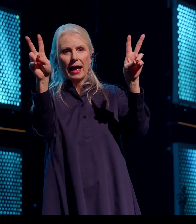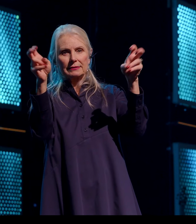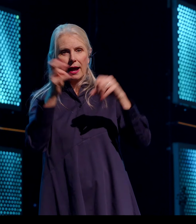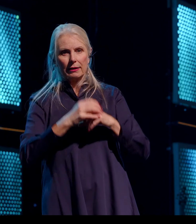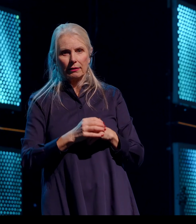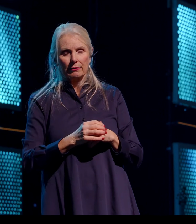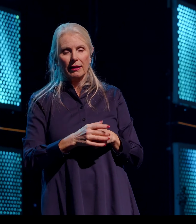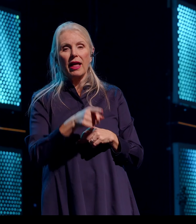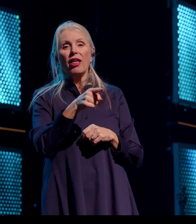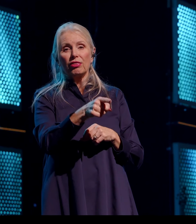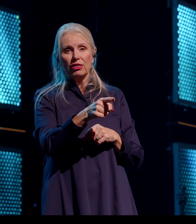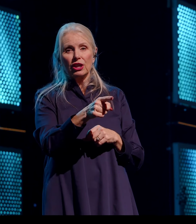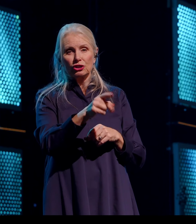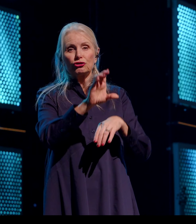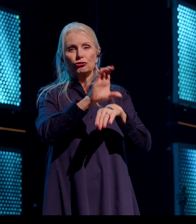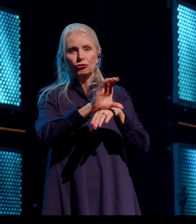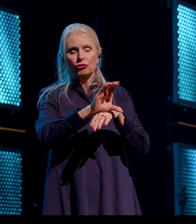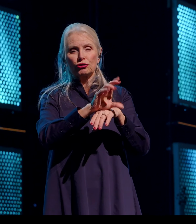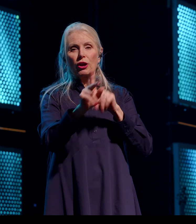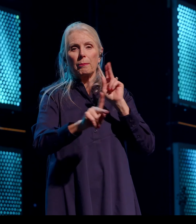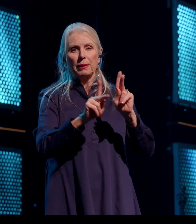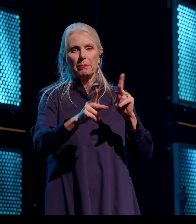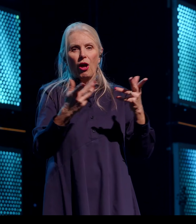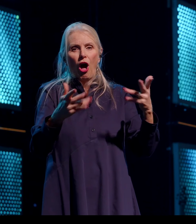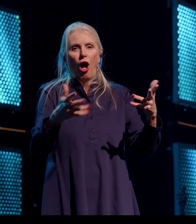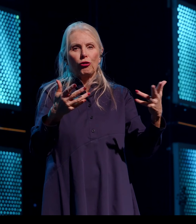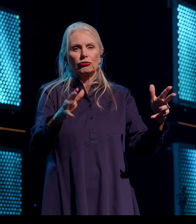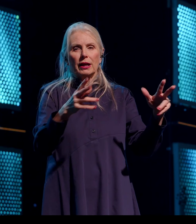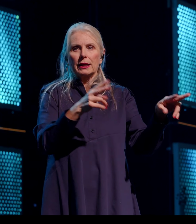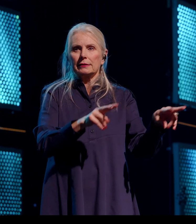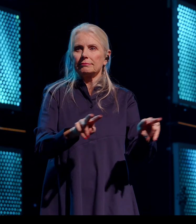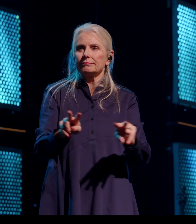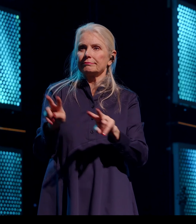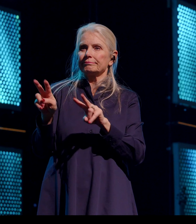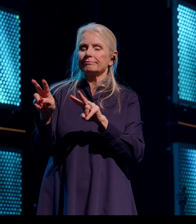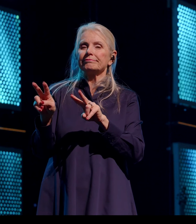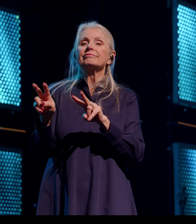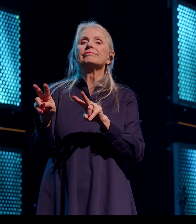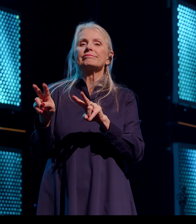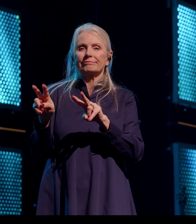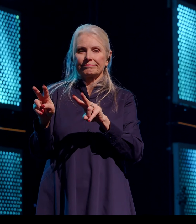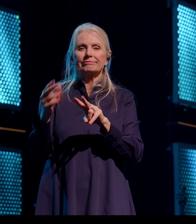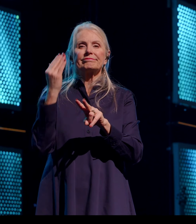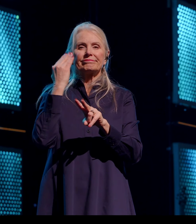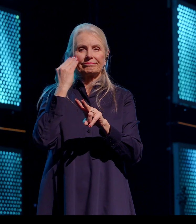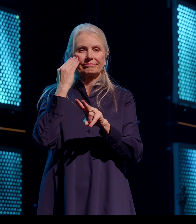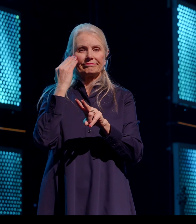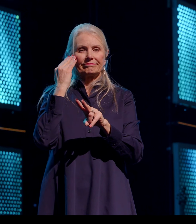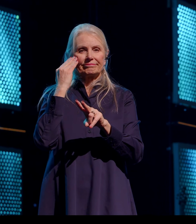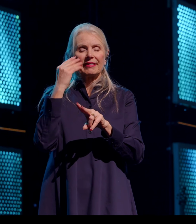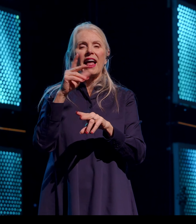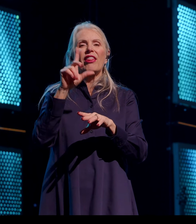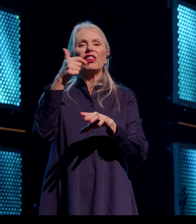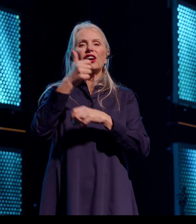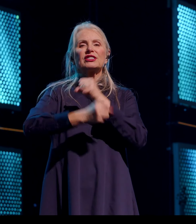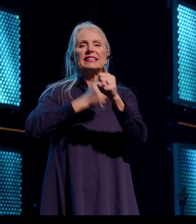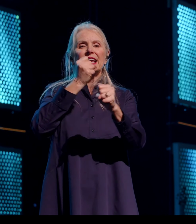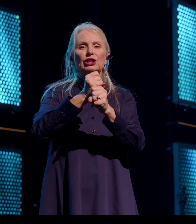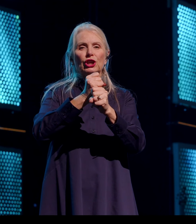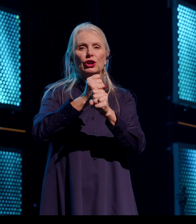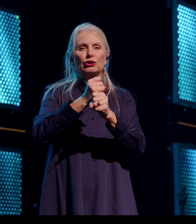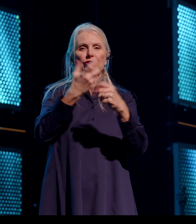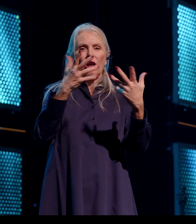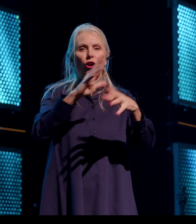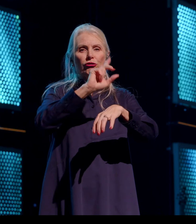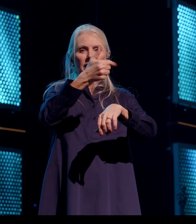I think this church had a very high view of him. They loved Paul and Timothy. This church is 10 years old. They knew the authority that